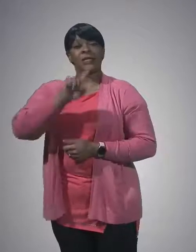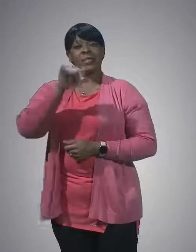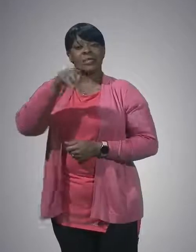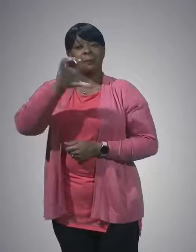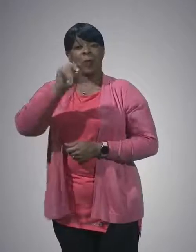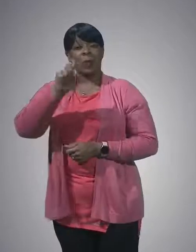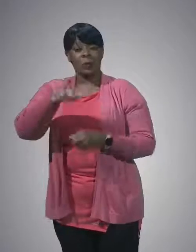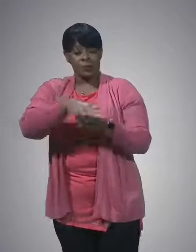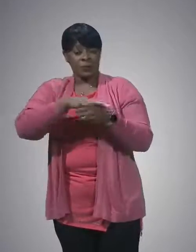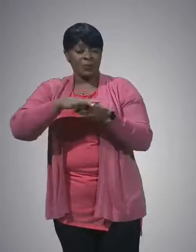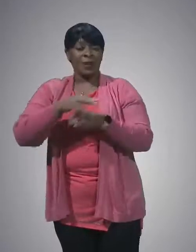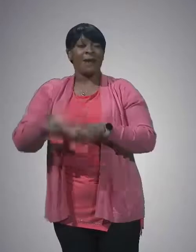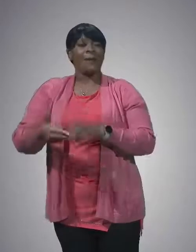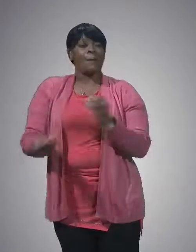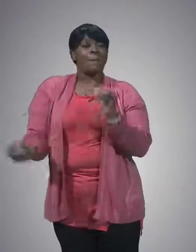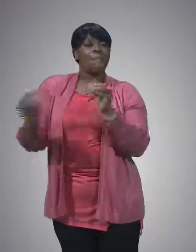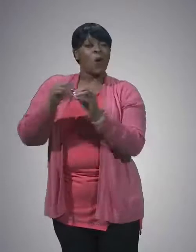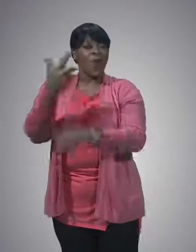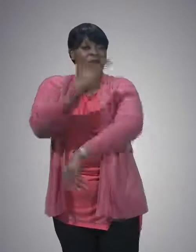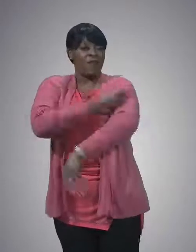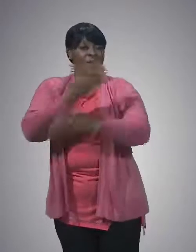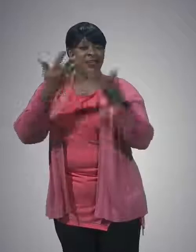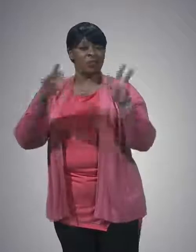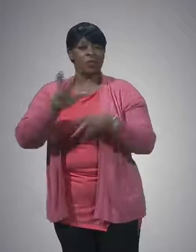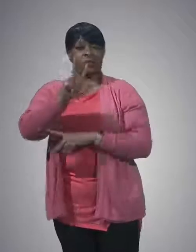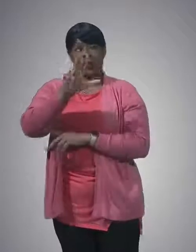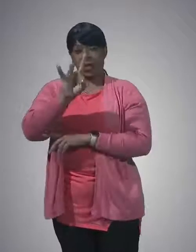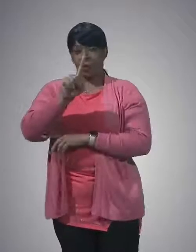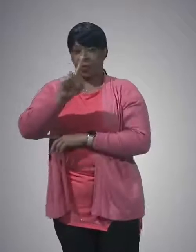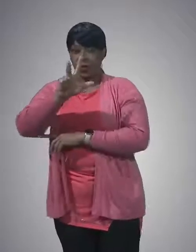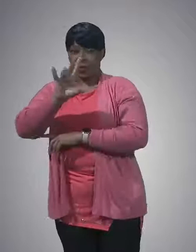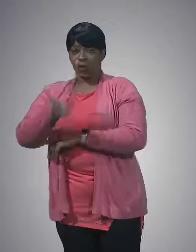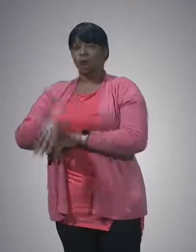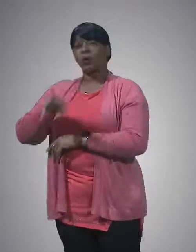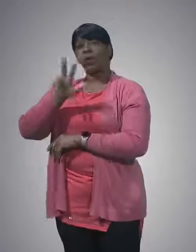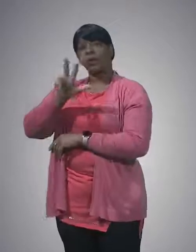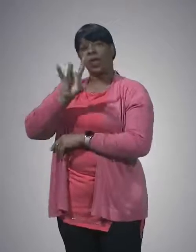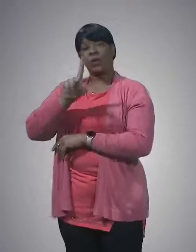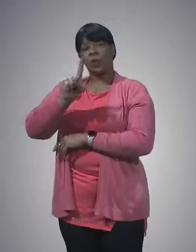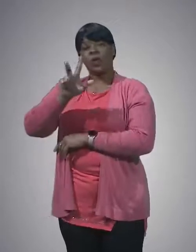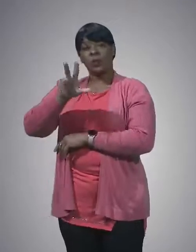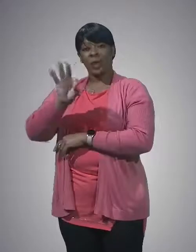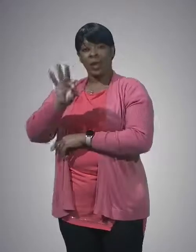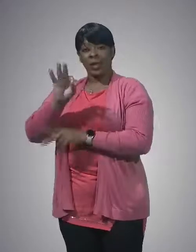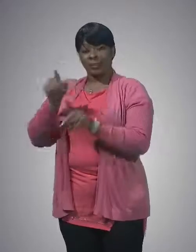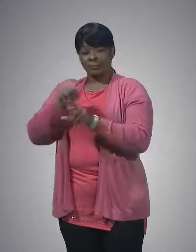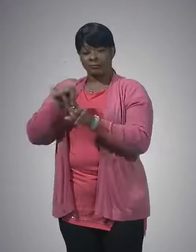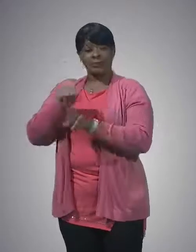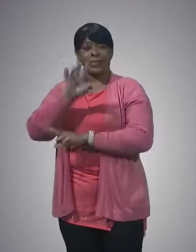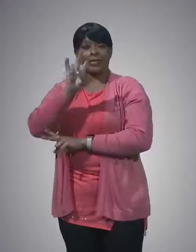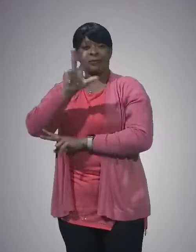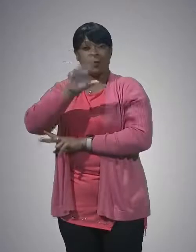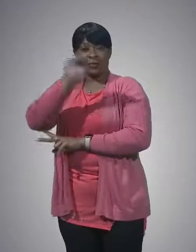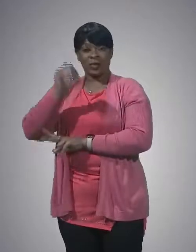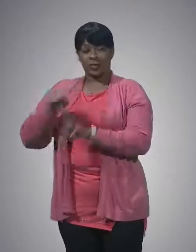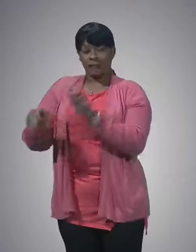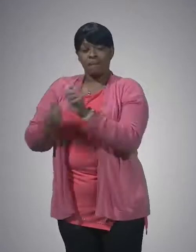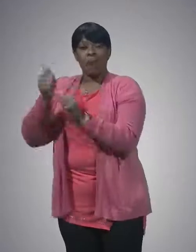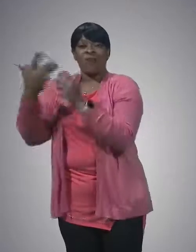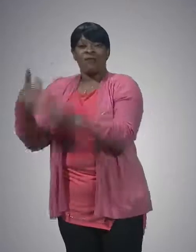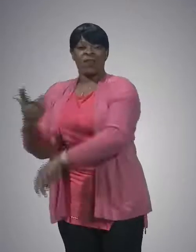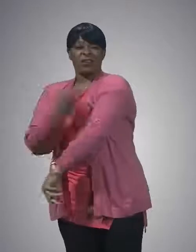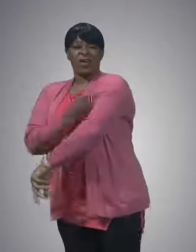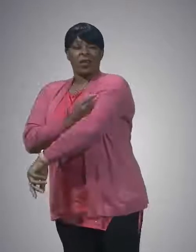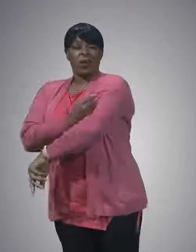with the highest vaccination rate remains 38138 and 38139 together at 73%,